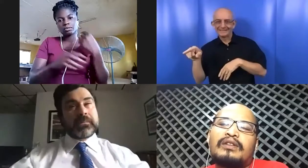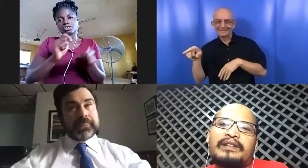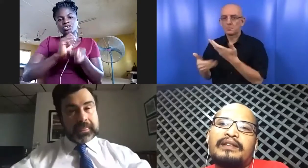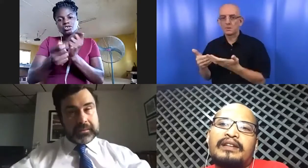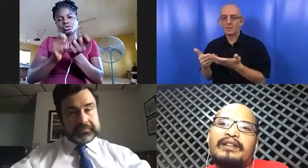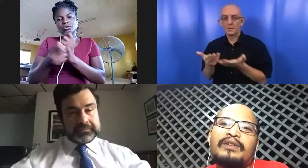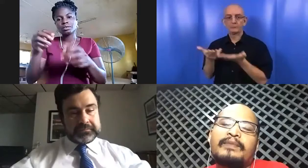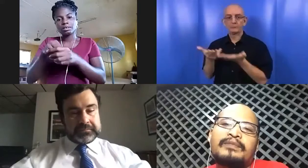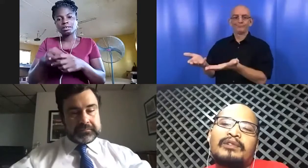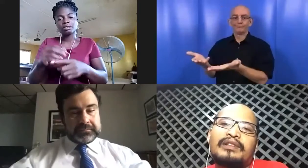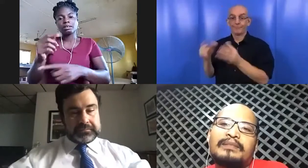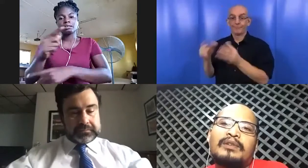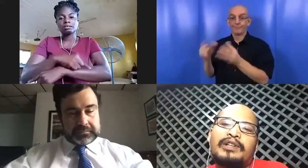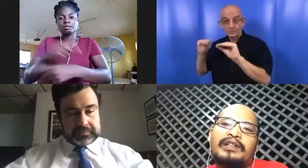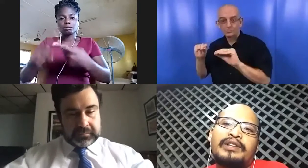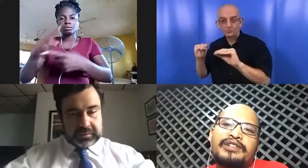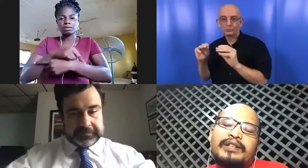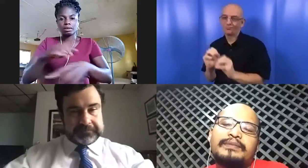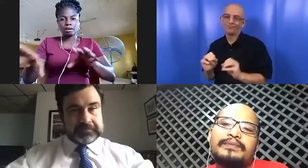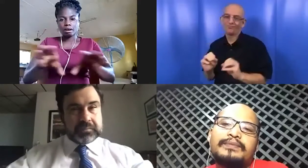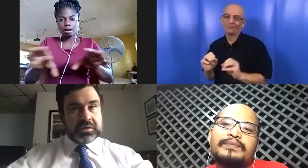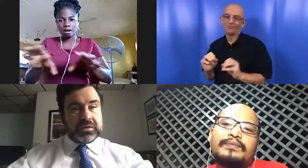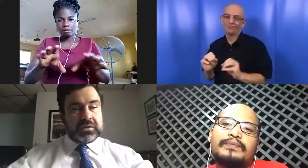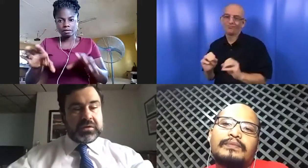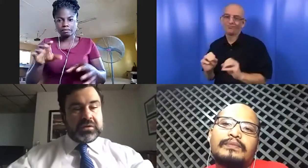the COVID-19 for person with autism community in Indonesia.